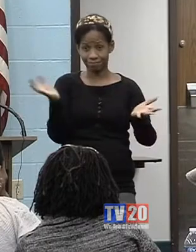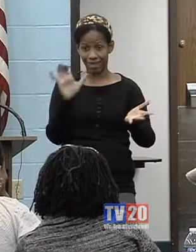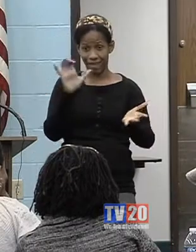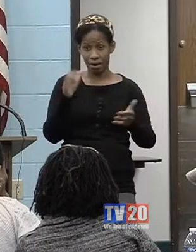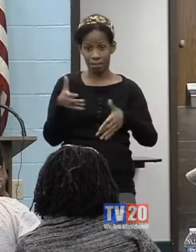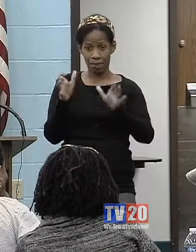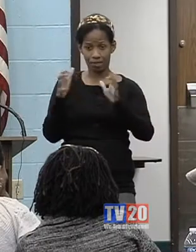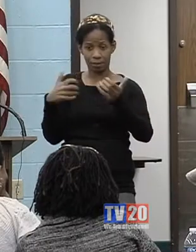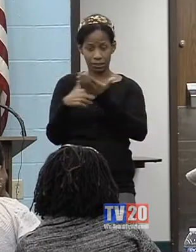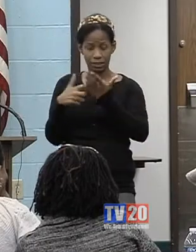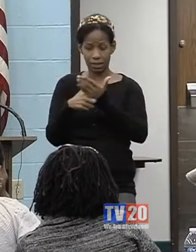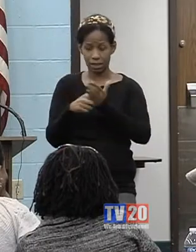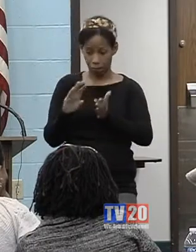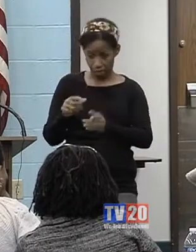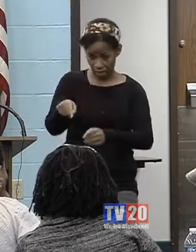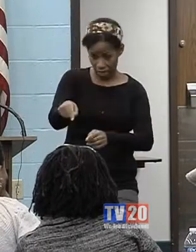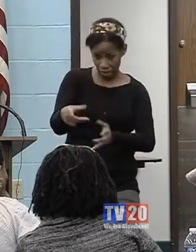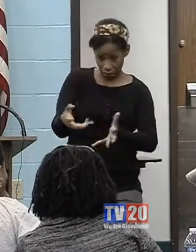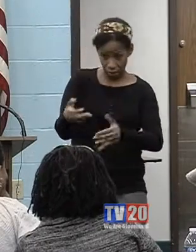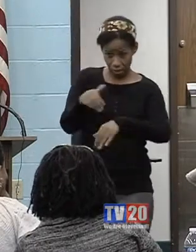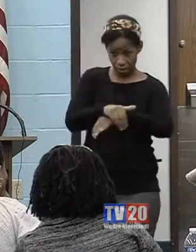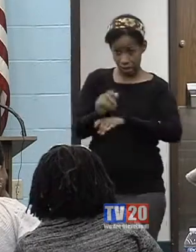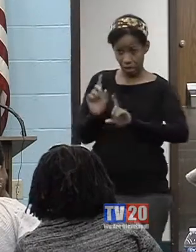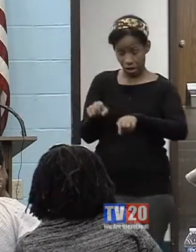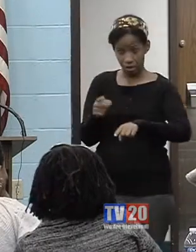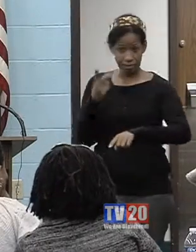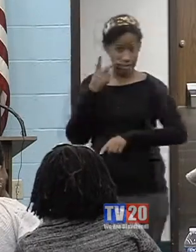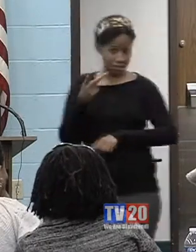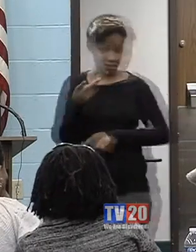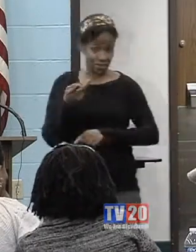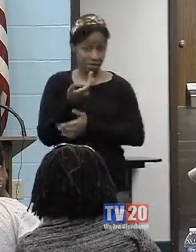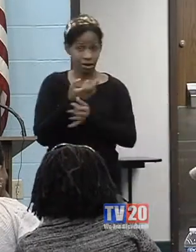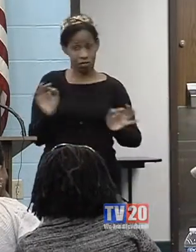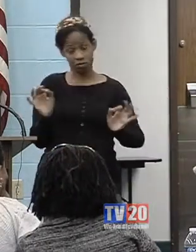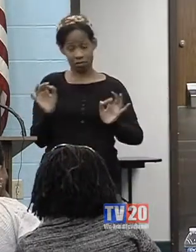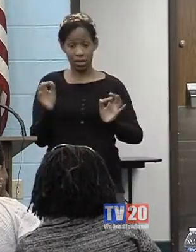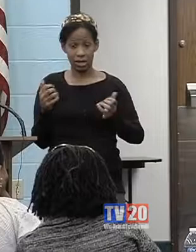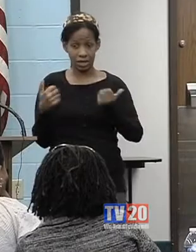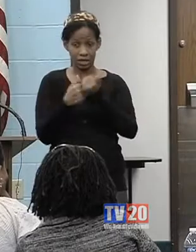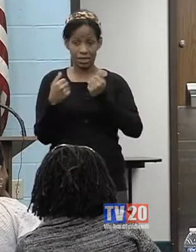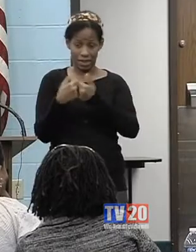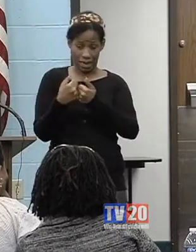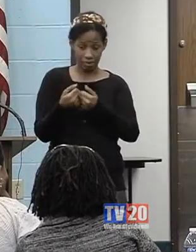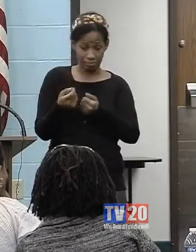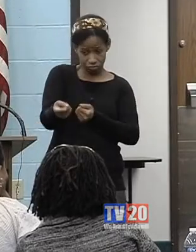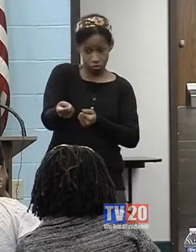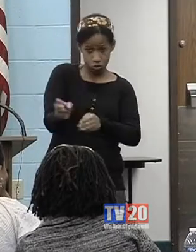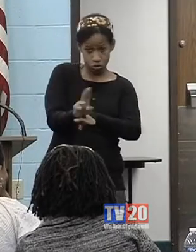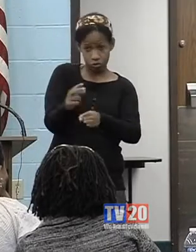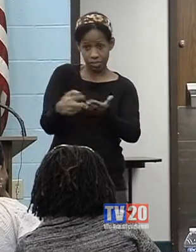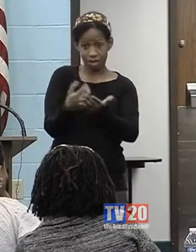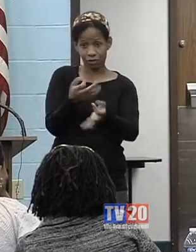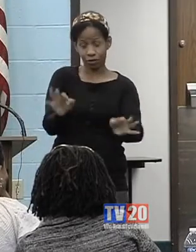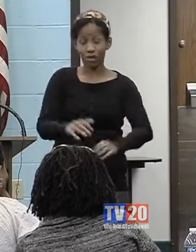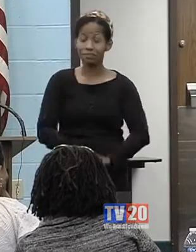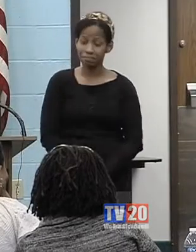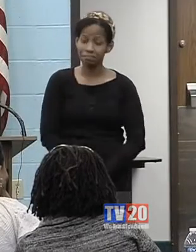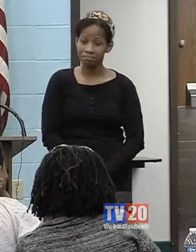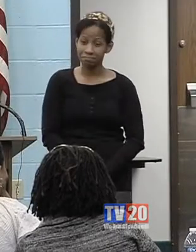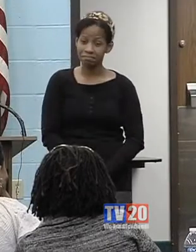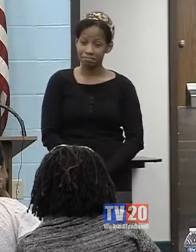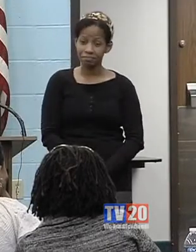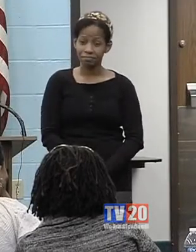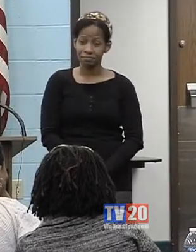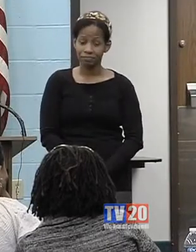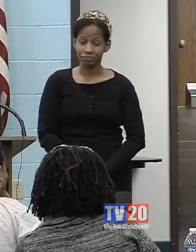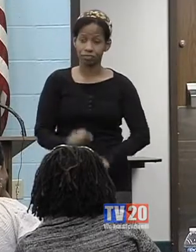The flyer's in your bag. If you're free that night and want to see the Cavs beat the Bulls, come on down. And we're